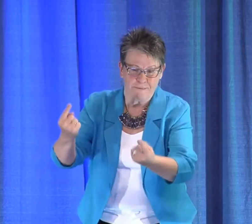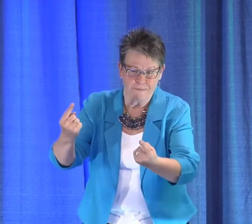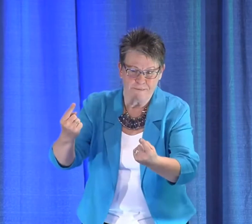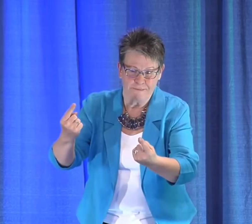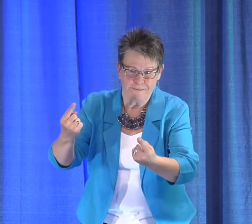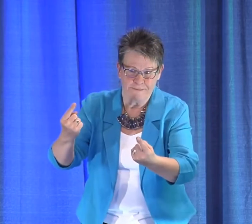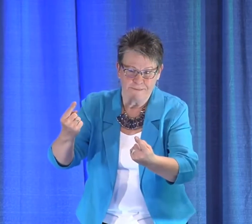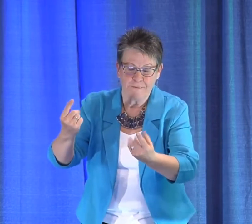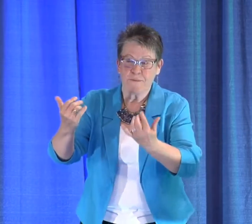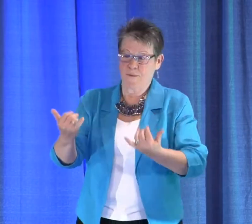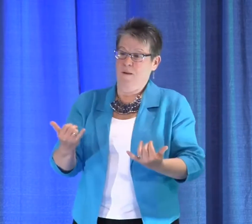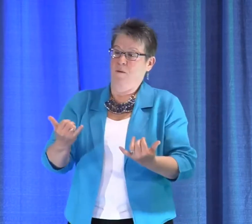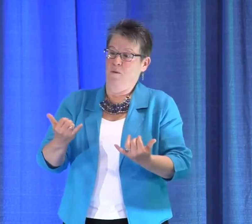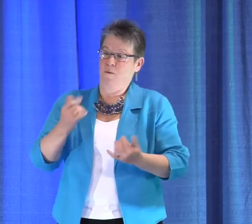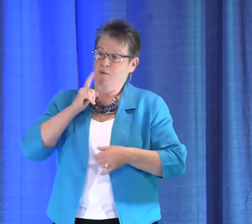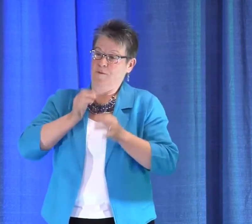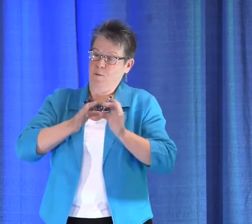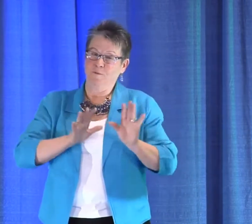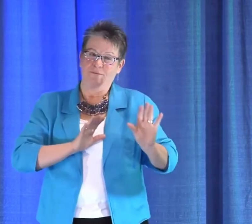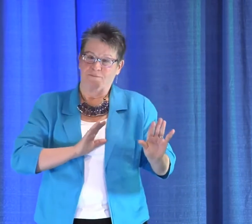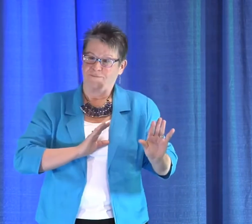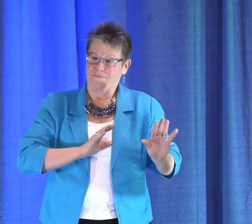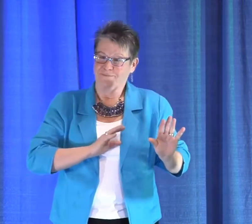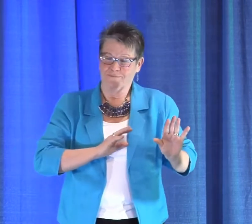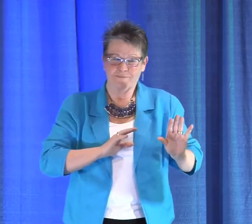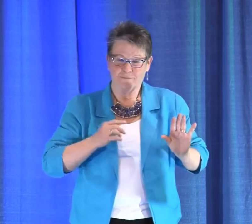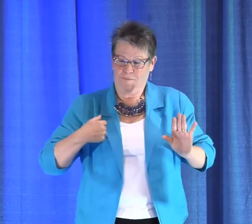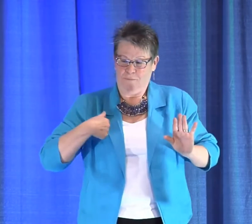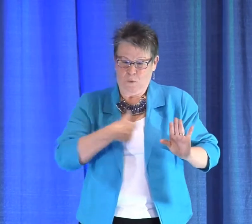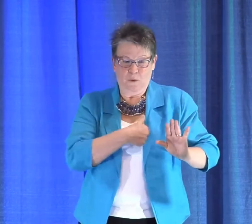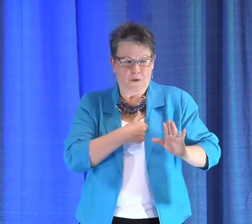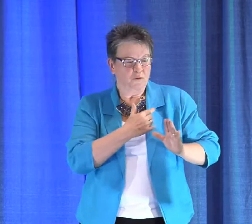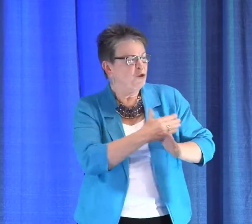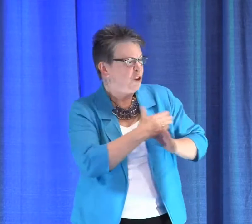Up until now, deaf people have had the communication power.